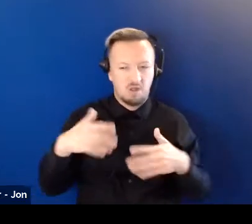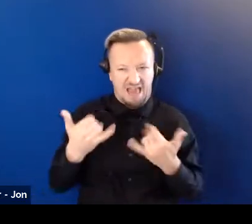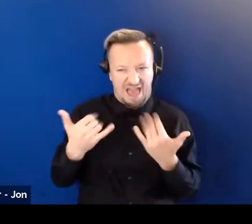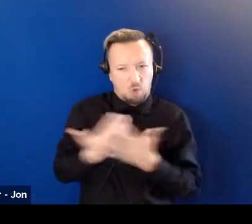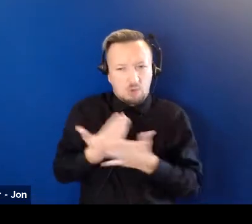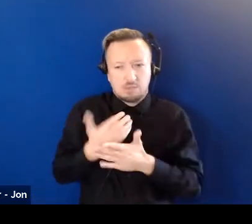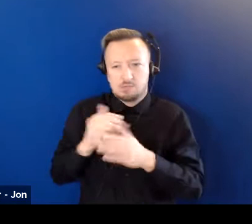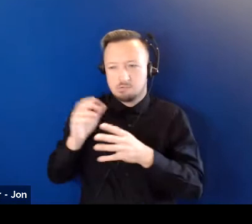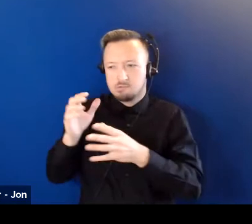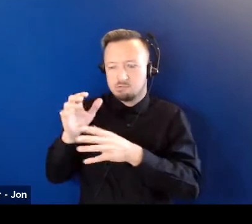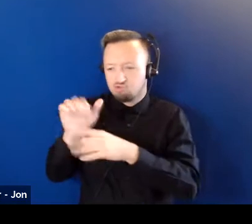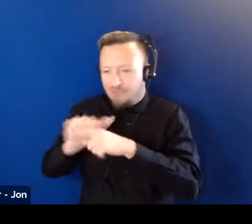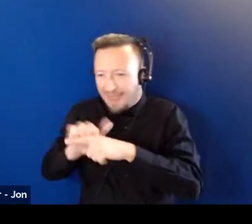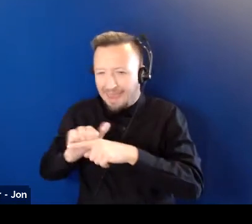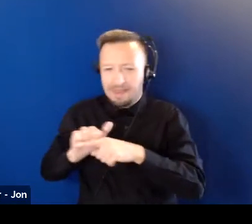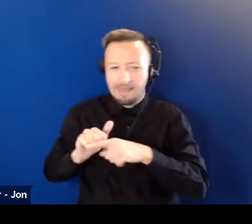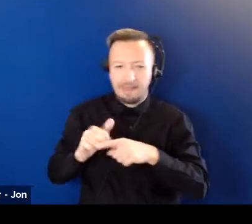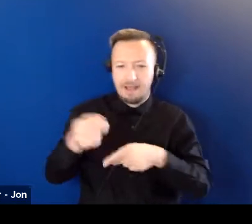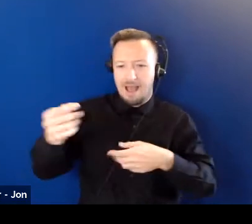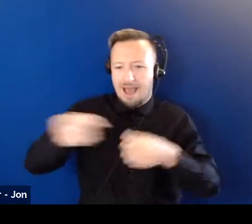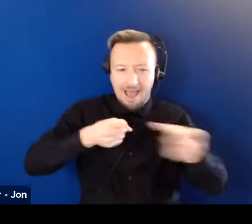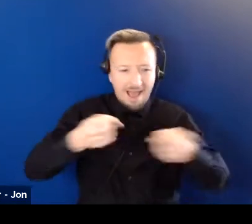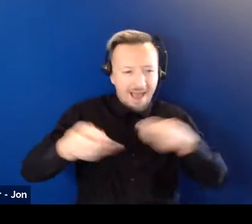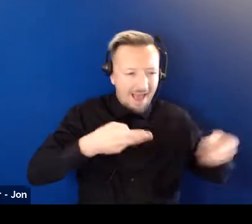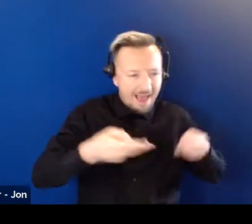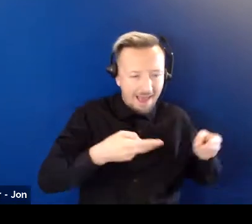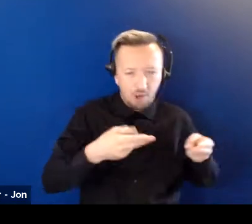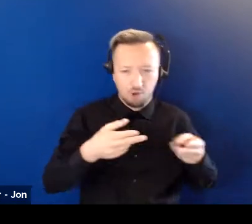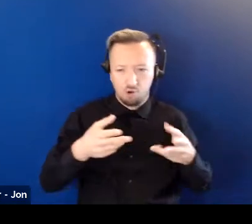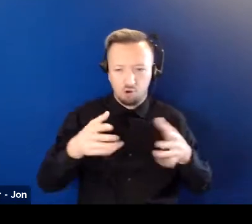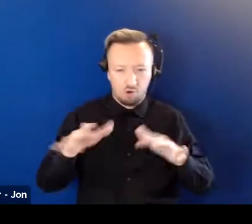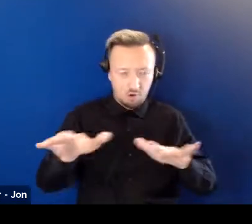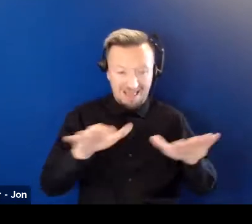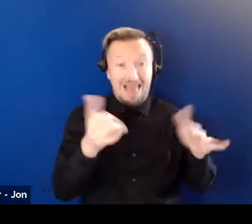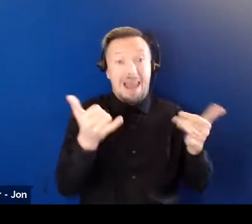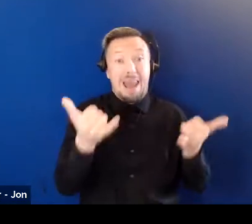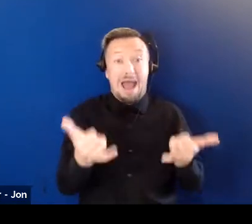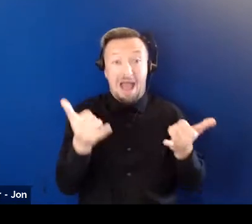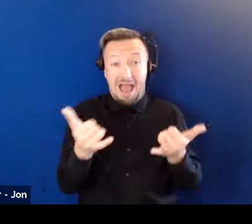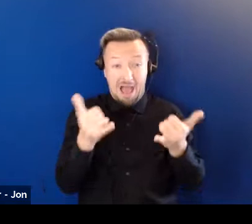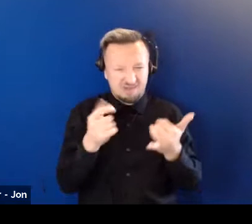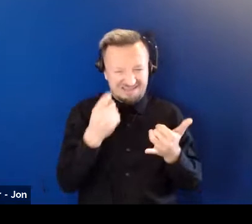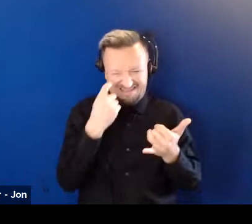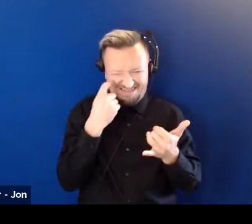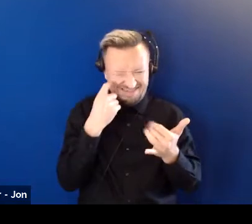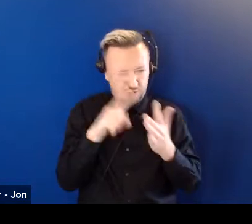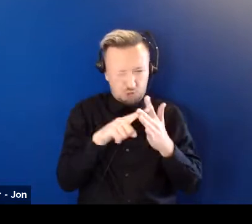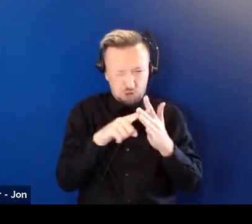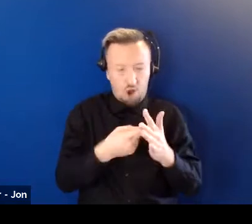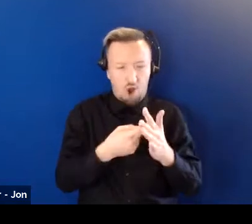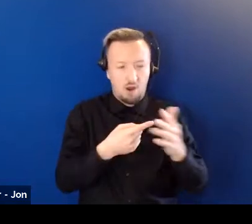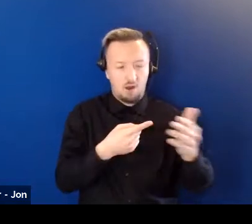now beginning with the enrollment into the project. And so here's the